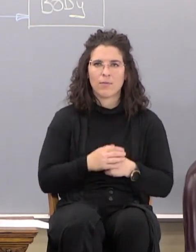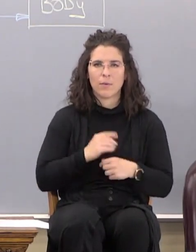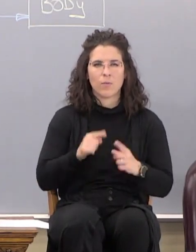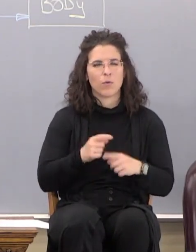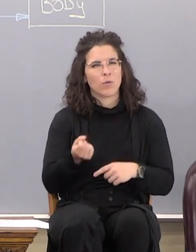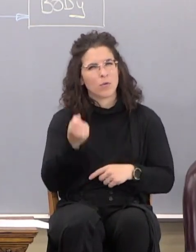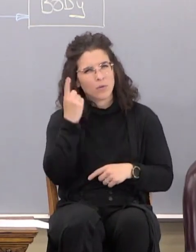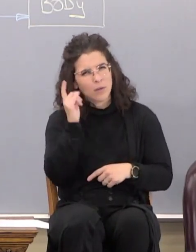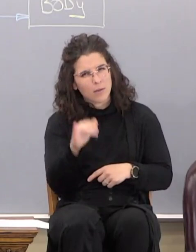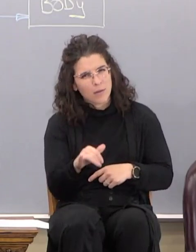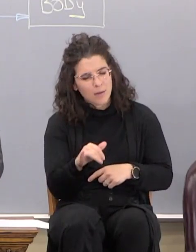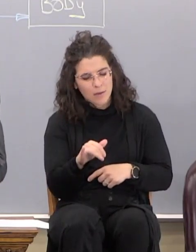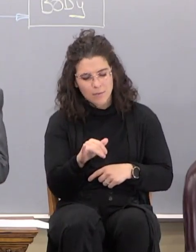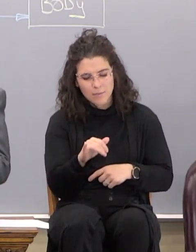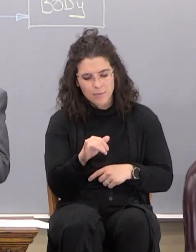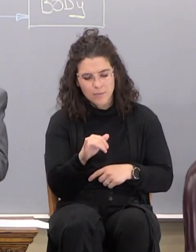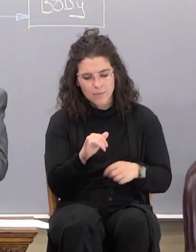that,